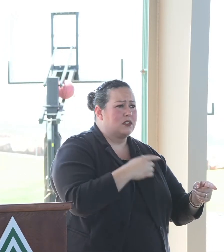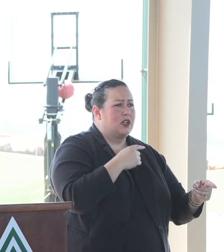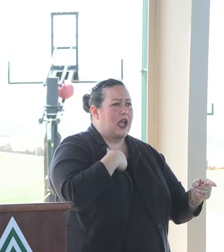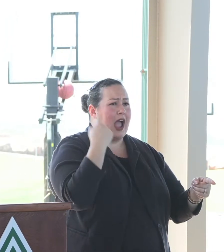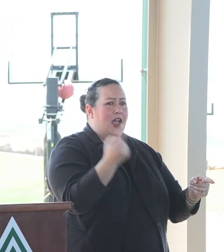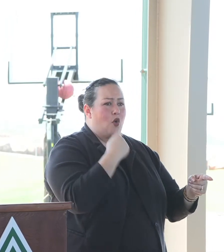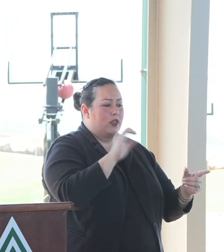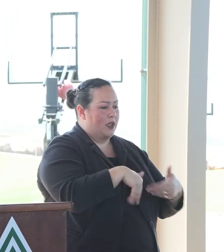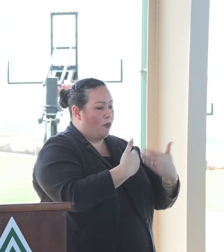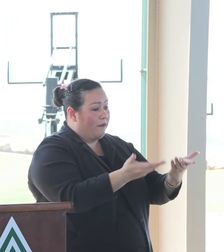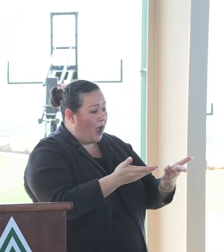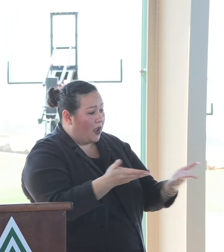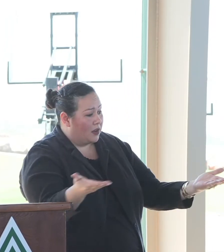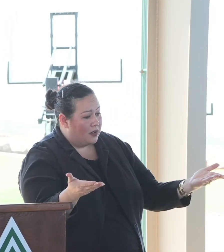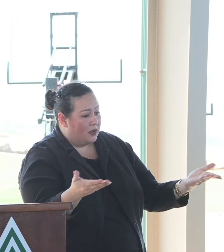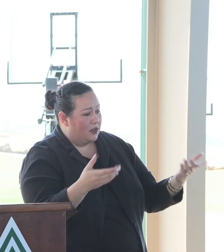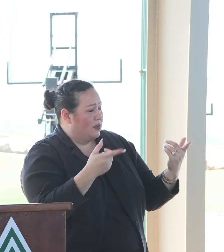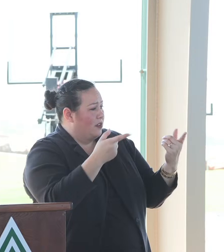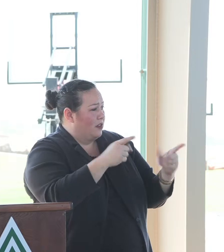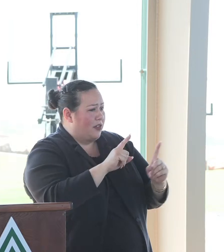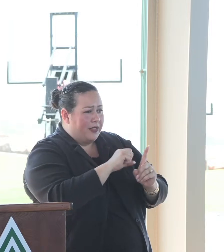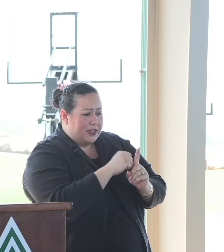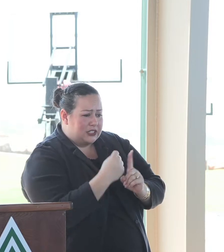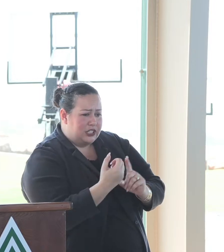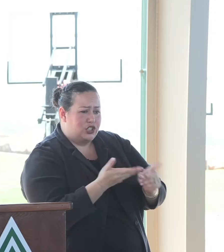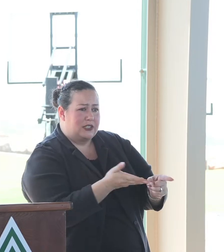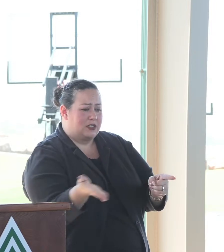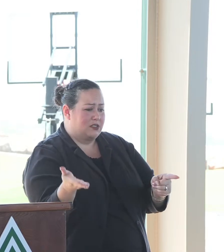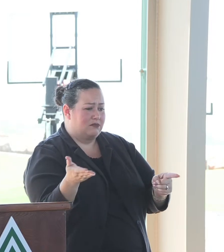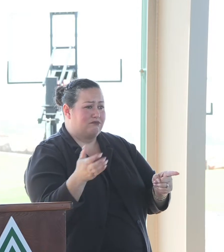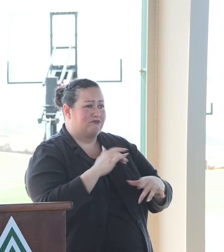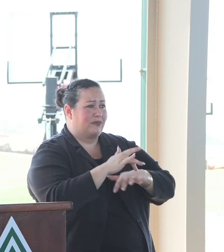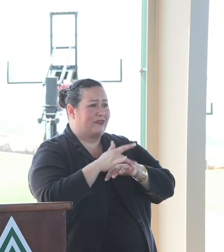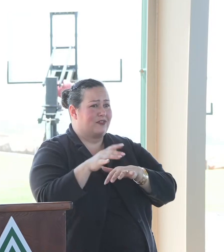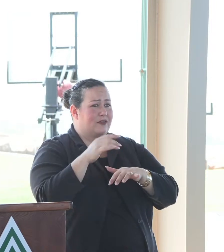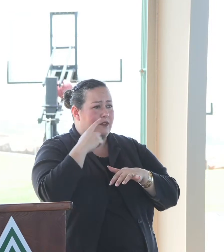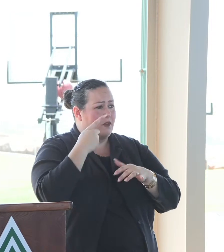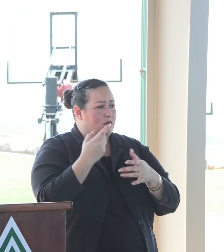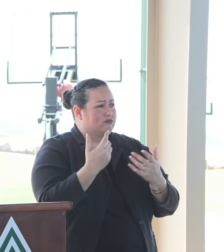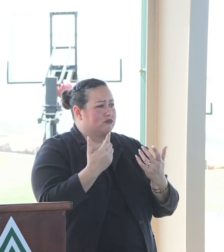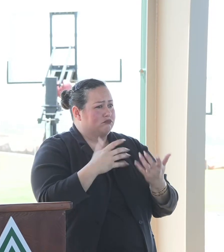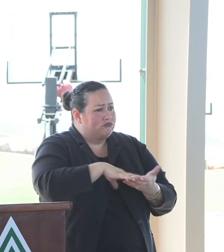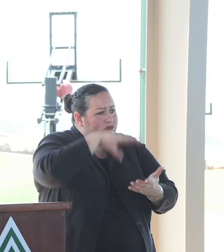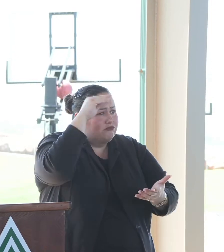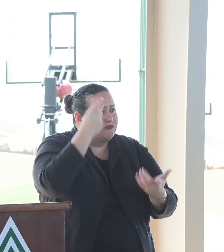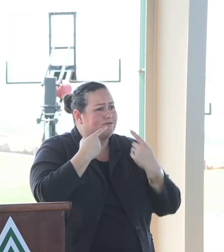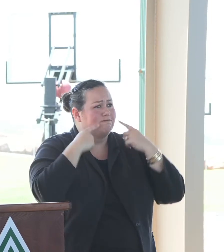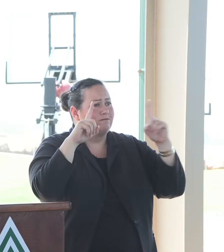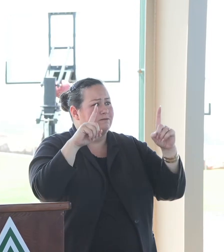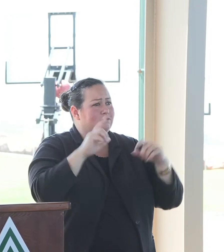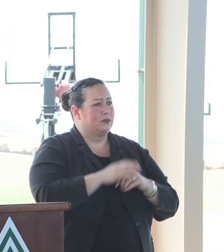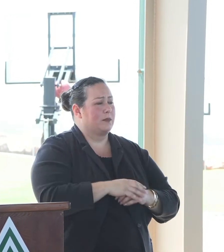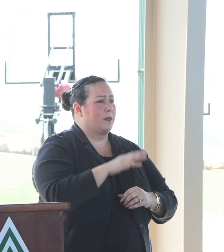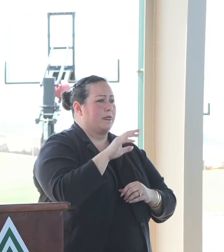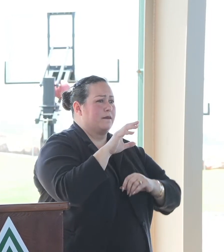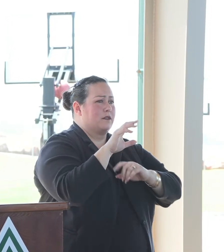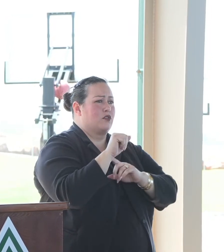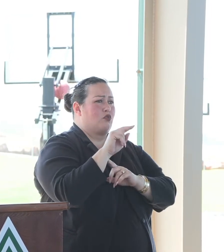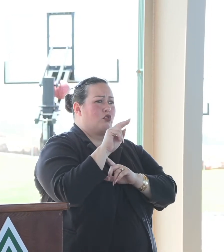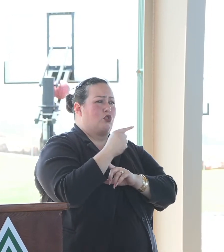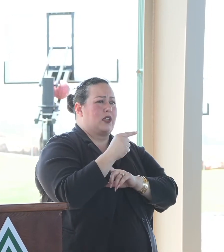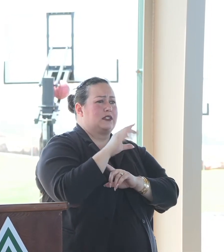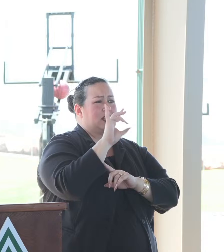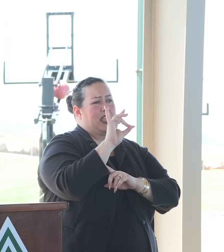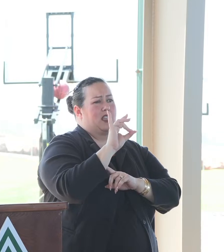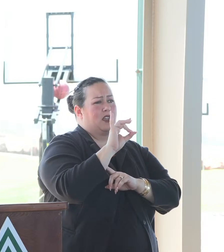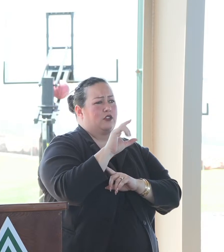the conditions in which they can learn." August 8th, 2023 was a